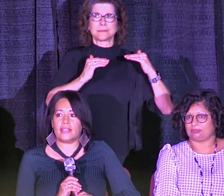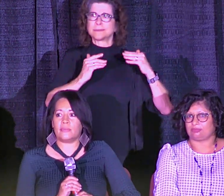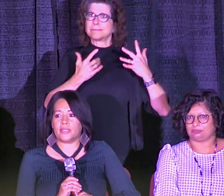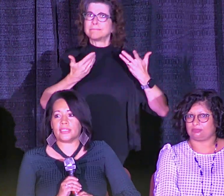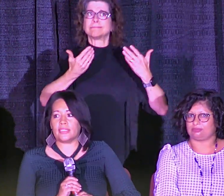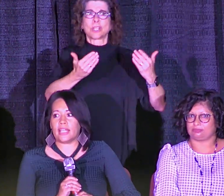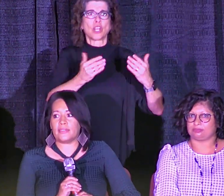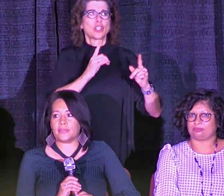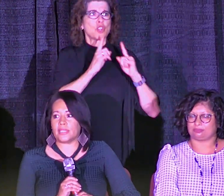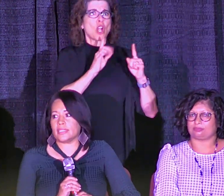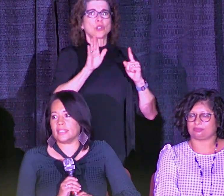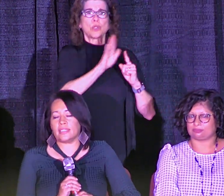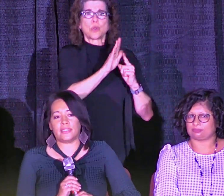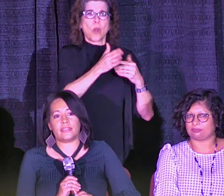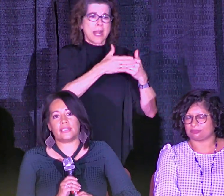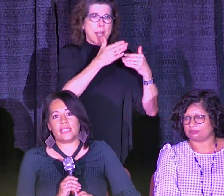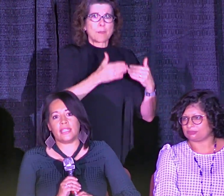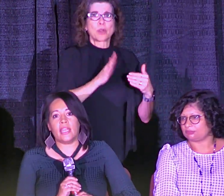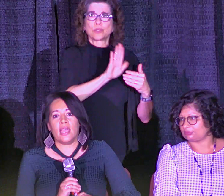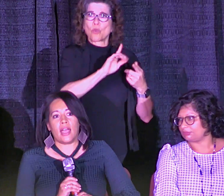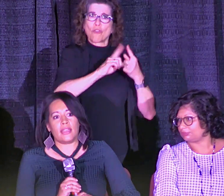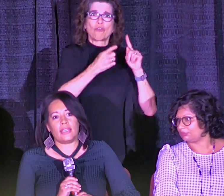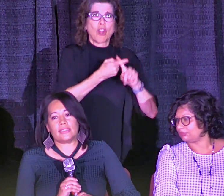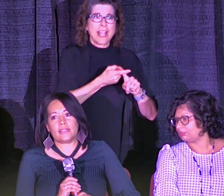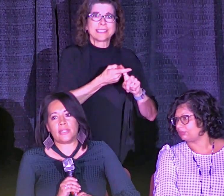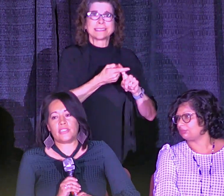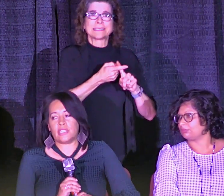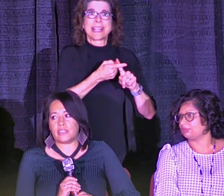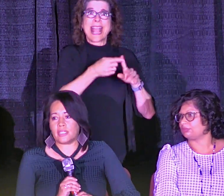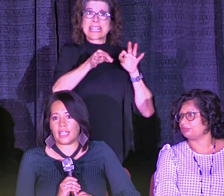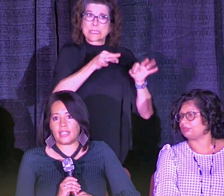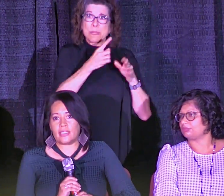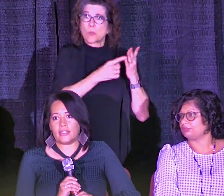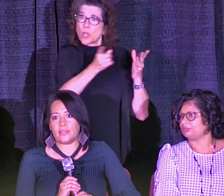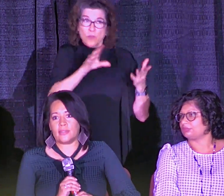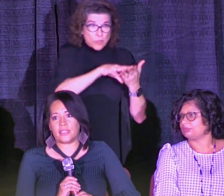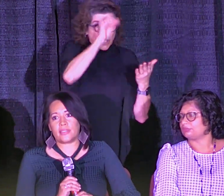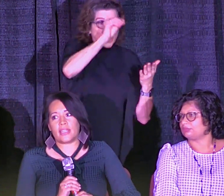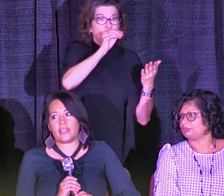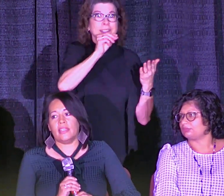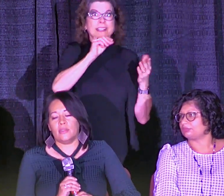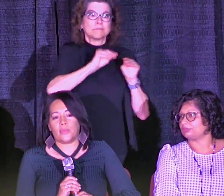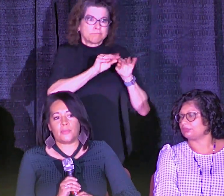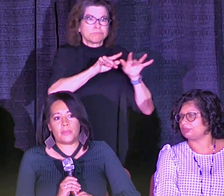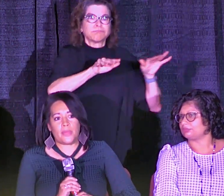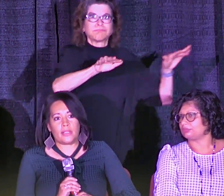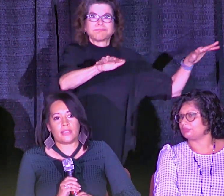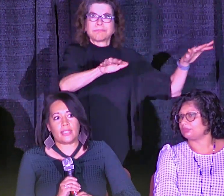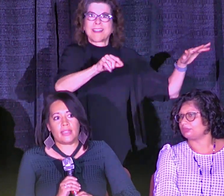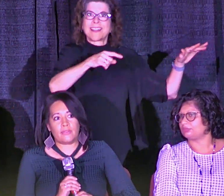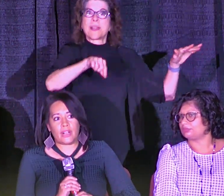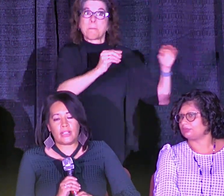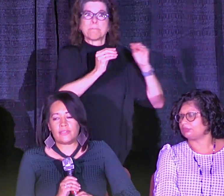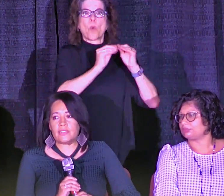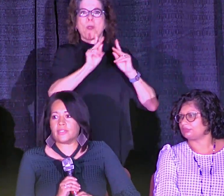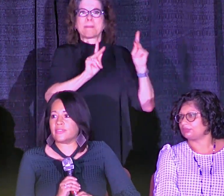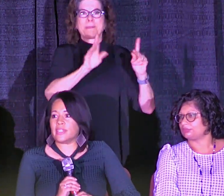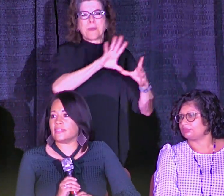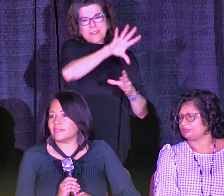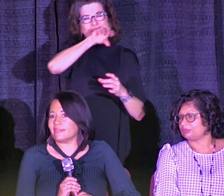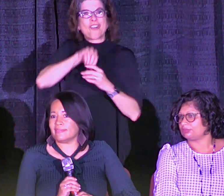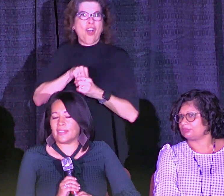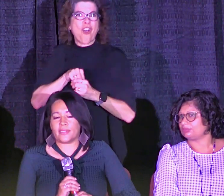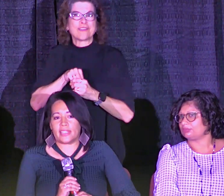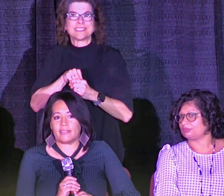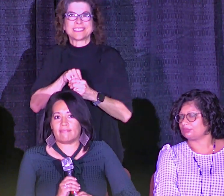there in personal lives with little things you're learning. And that's how we change the tide too, so that more people get involved, even if